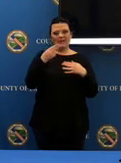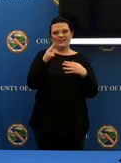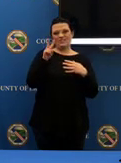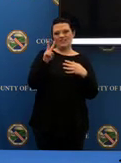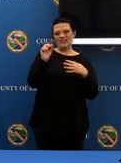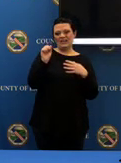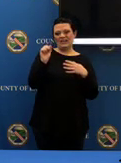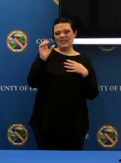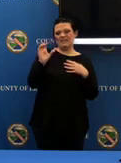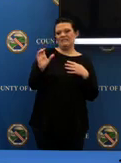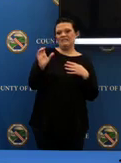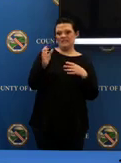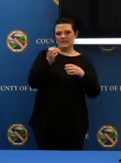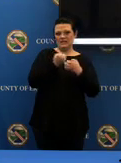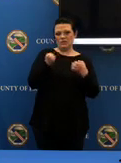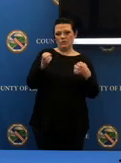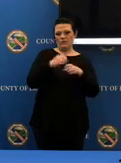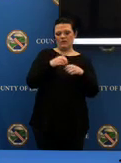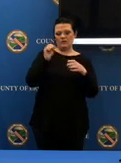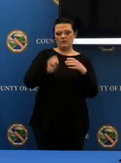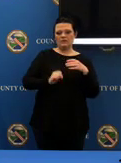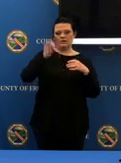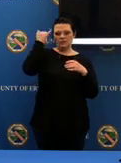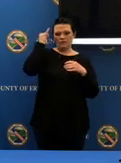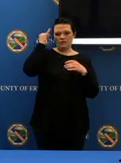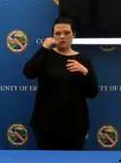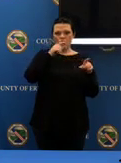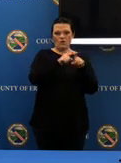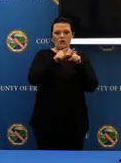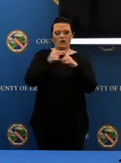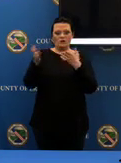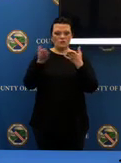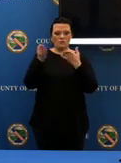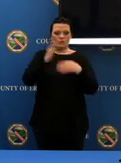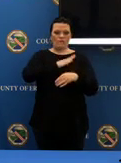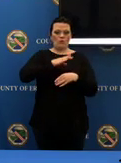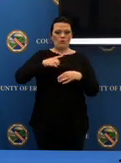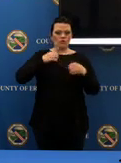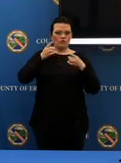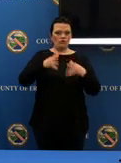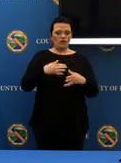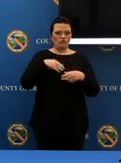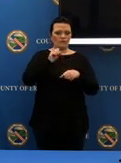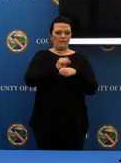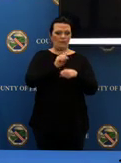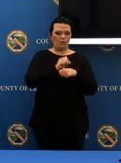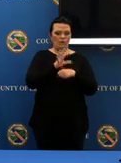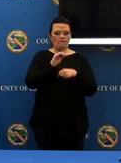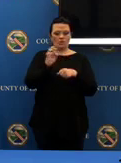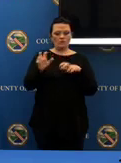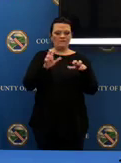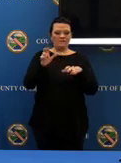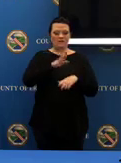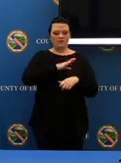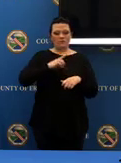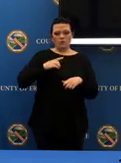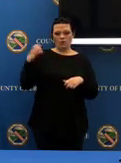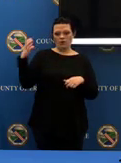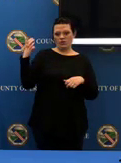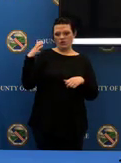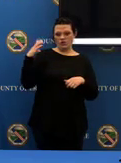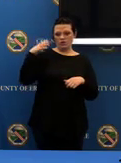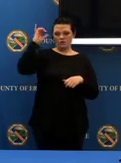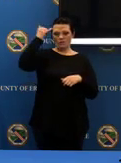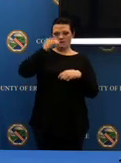equipment based in South Buffalo. I also serve on the board of directors of the Workforce Investment Board, am chair of